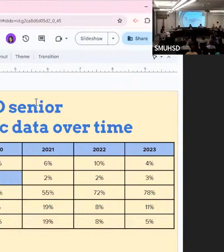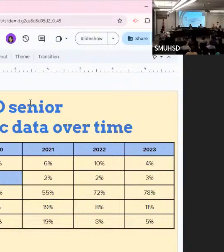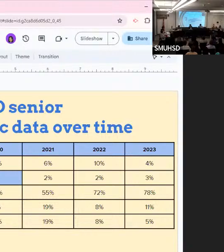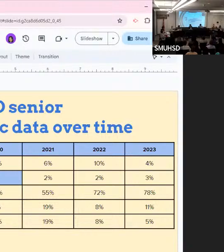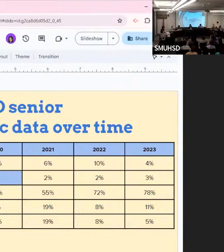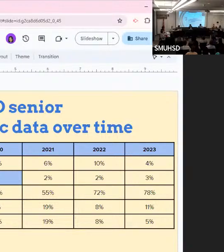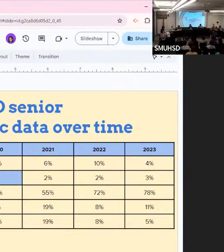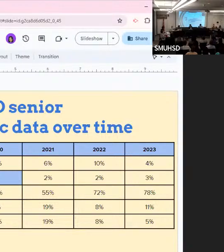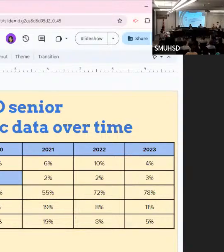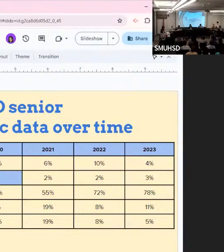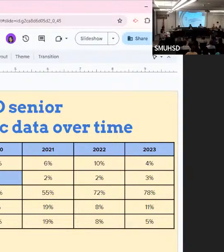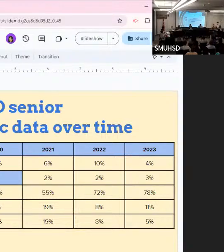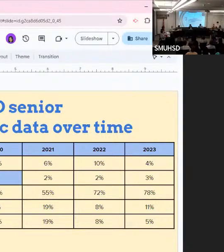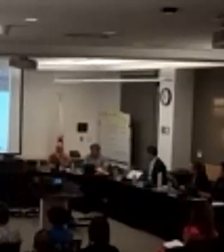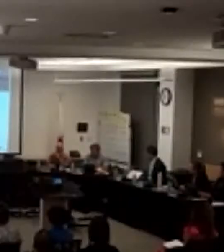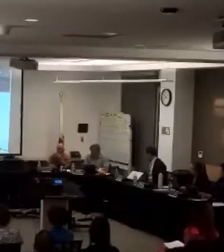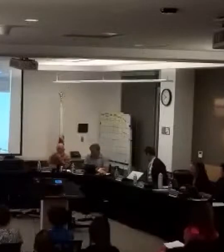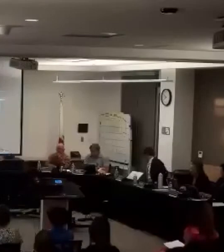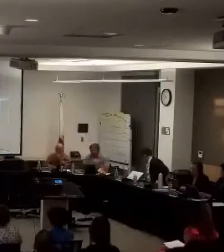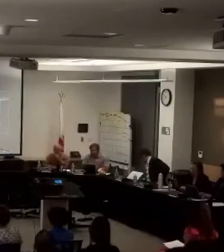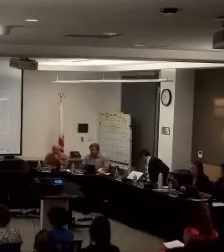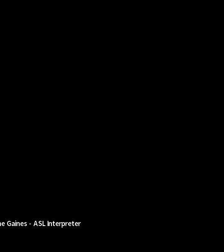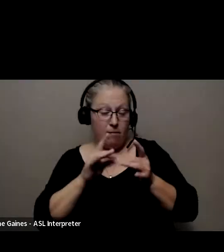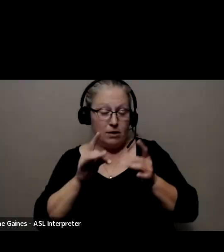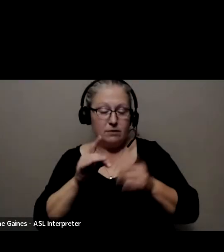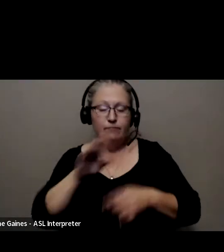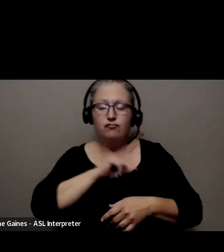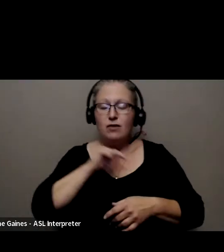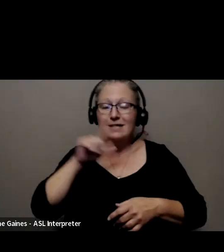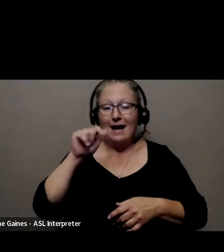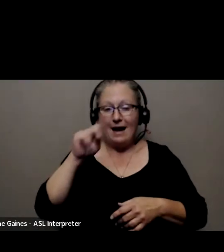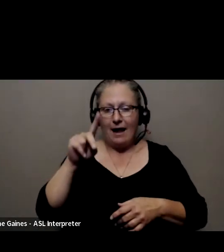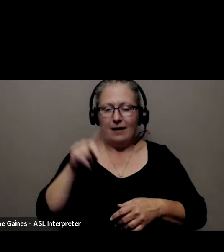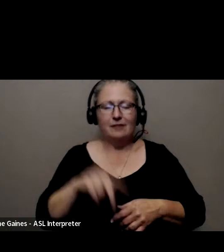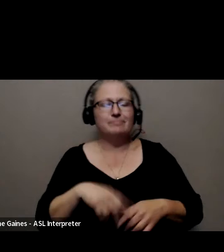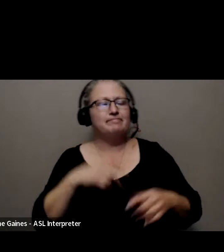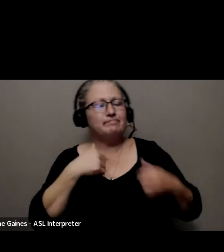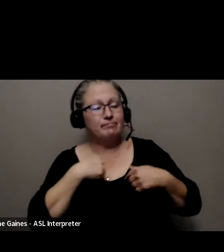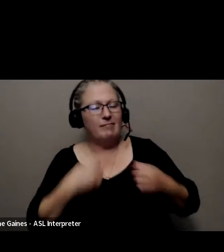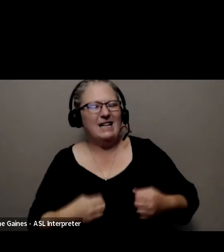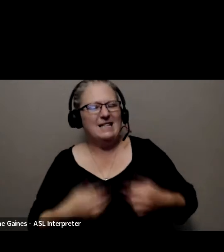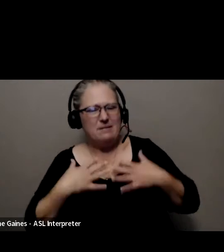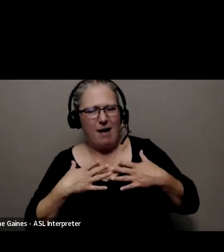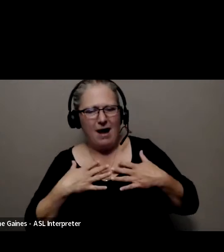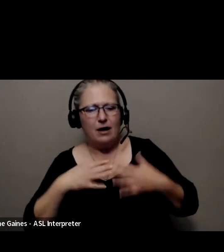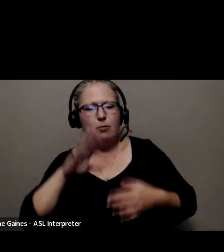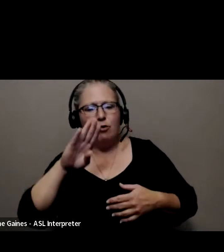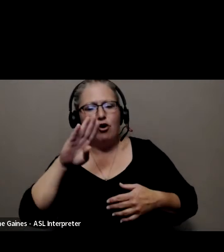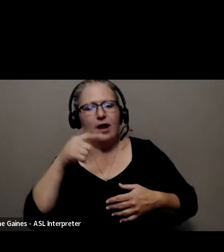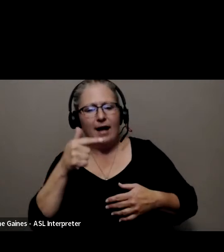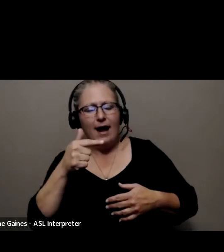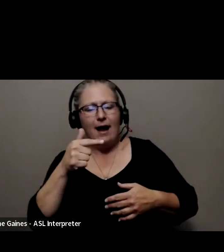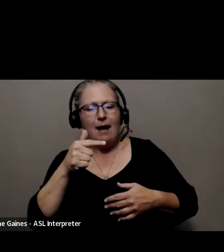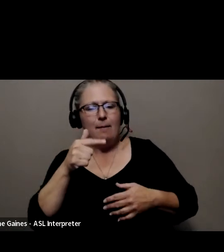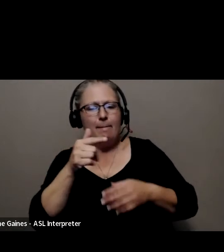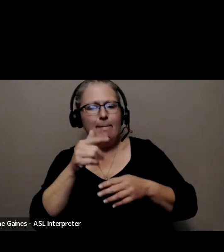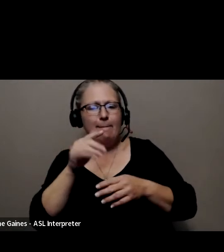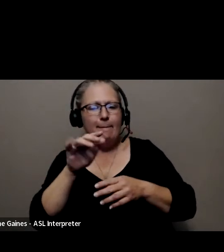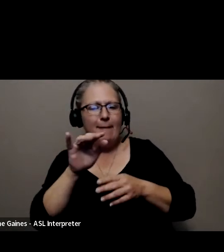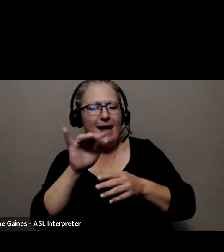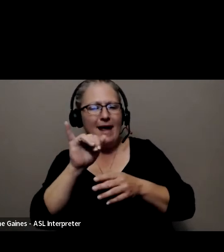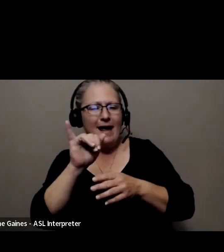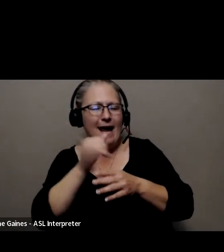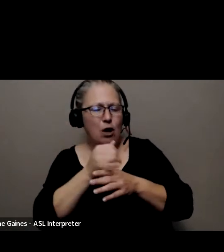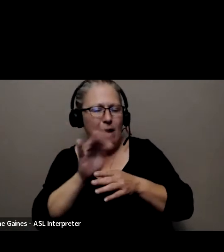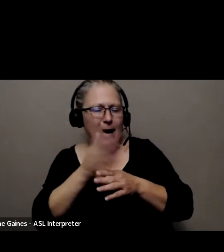comments and questions. Trustee Land. So I'm so inspired that Burlingame Intermediate School is going to be opening their